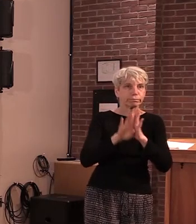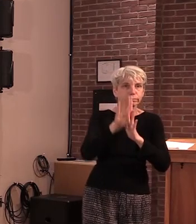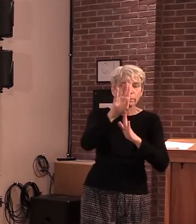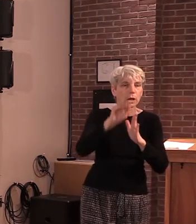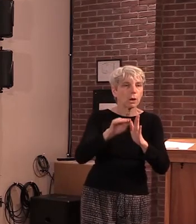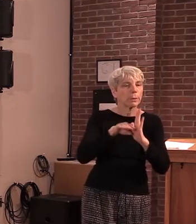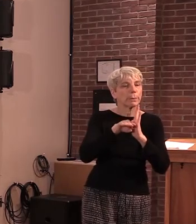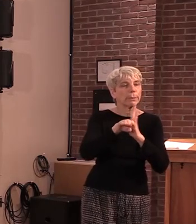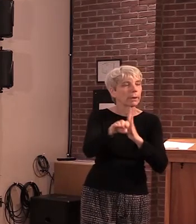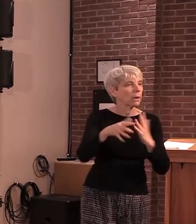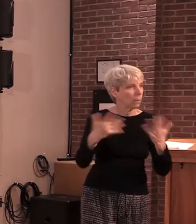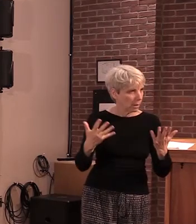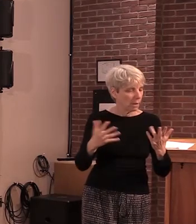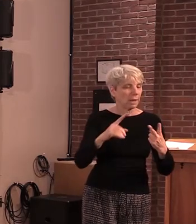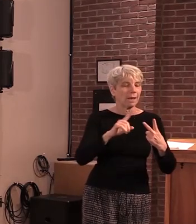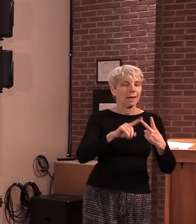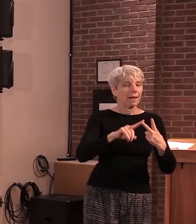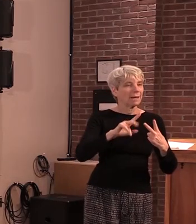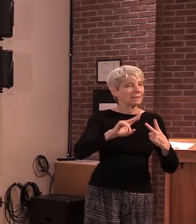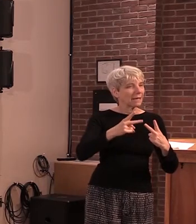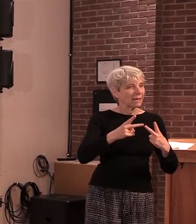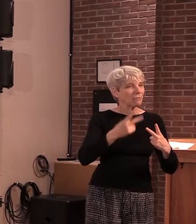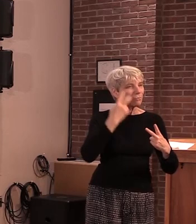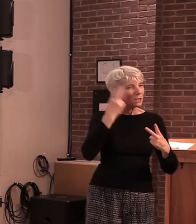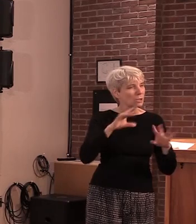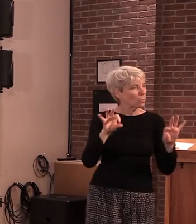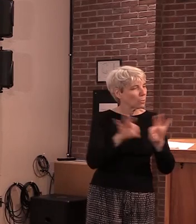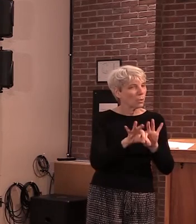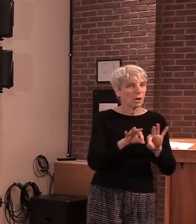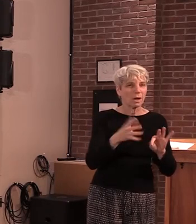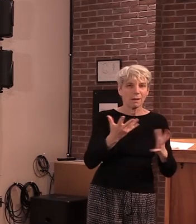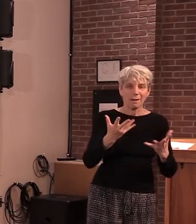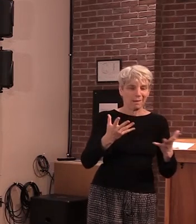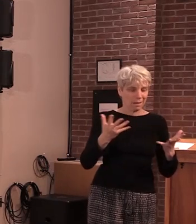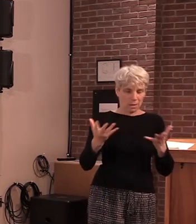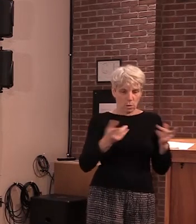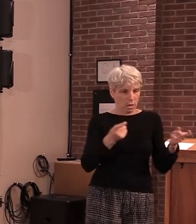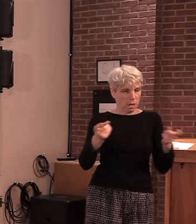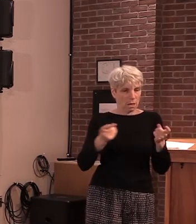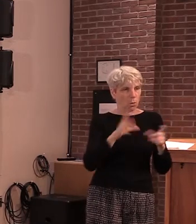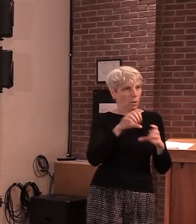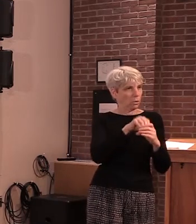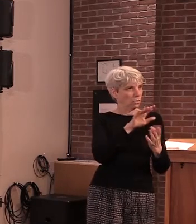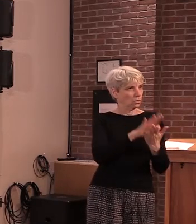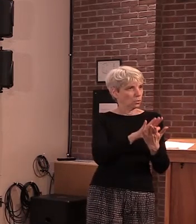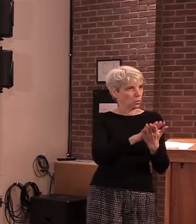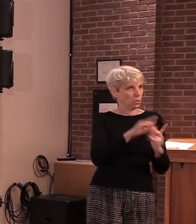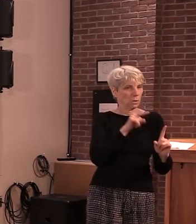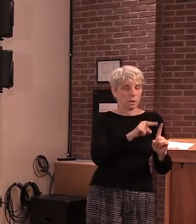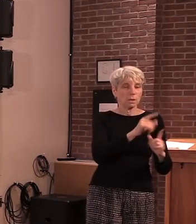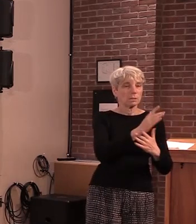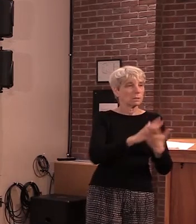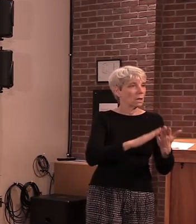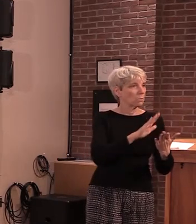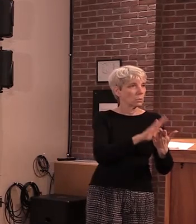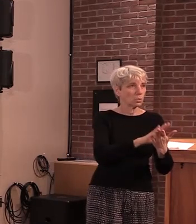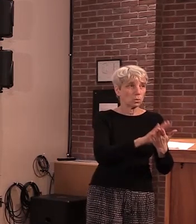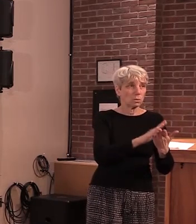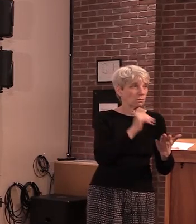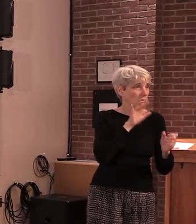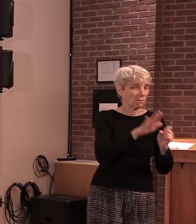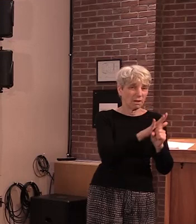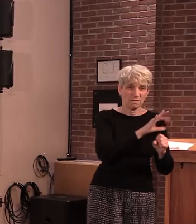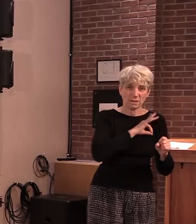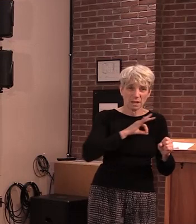logistics involved with operating our school districts. We had labor shortages in some areas in Vermont schools, particularly school bus drivers and some of the